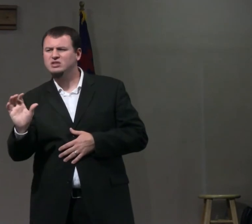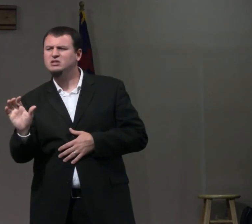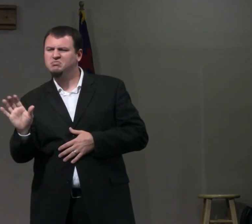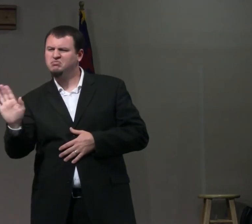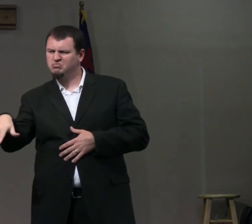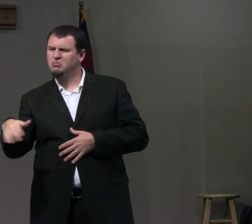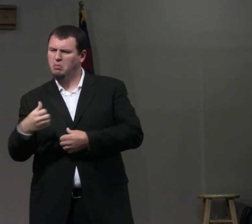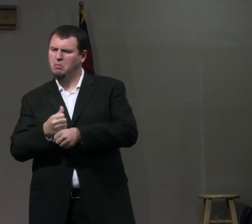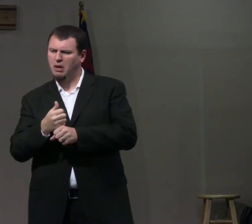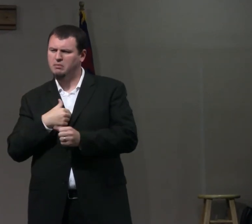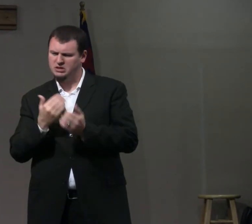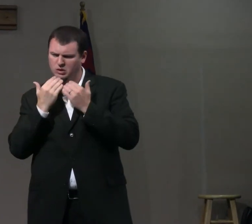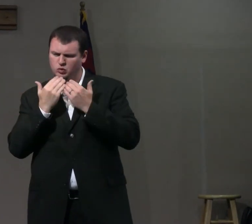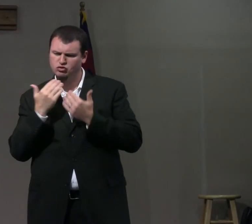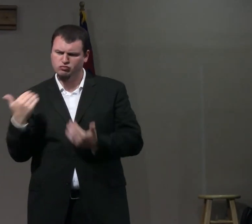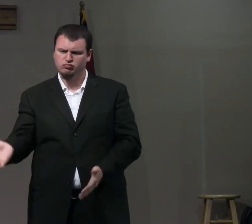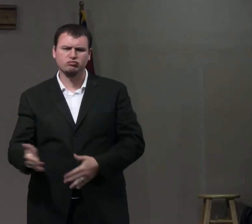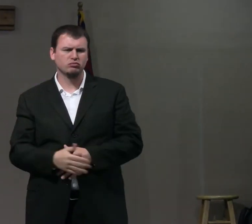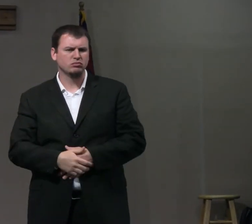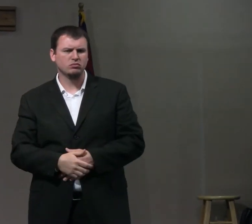and I say, hey, Christine, can you make me a sandwich?